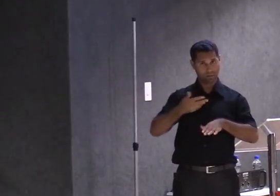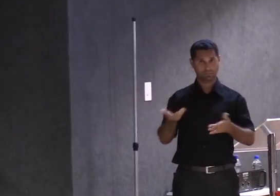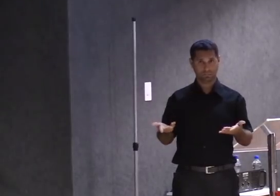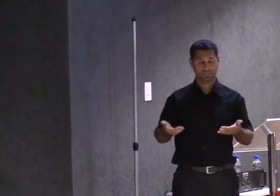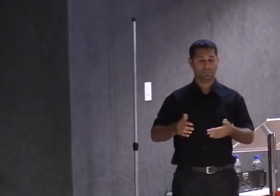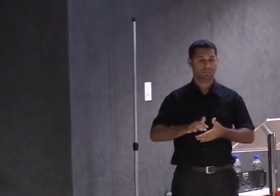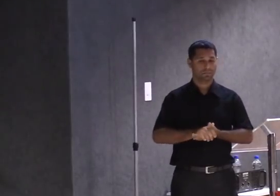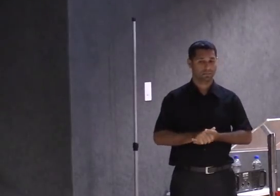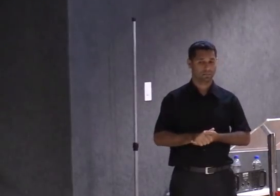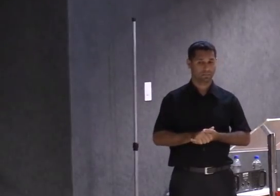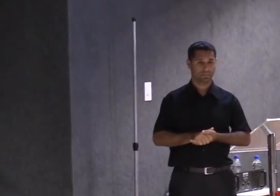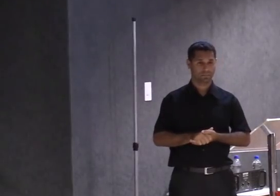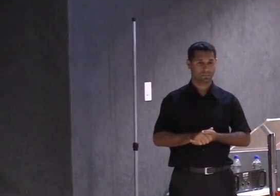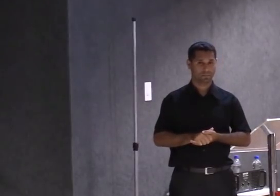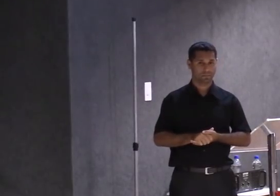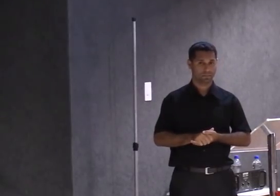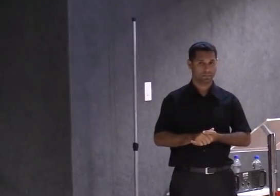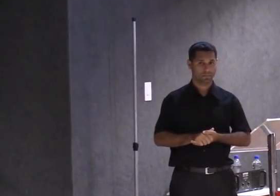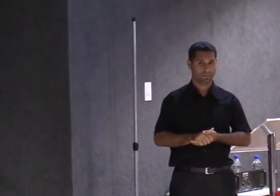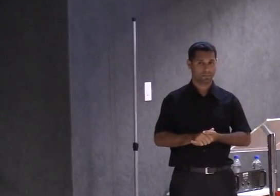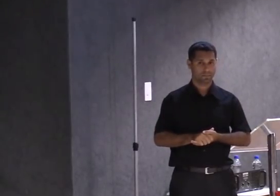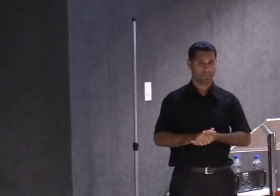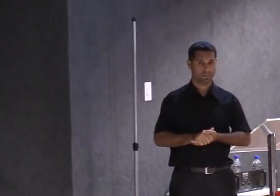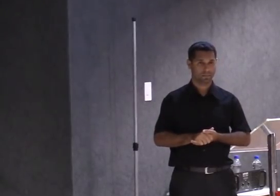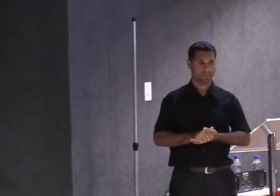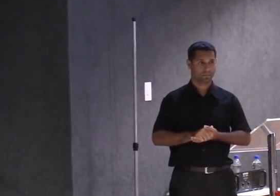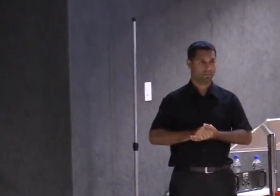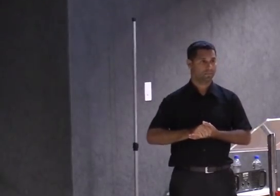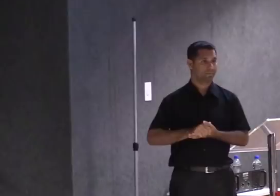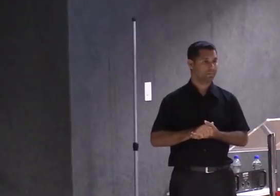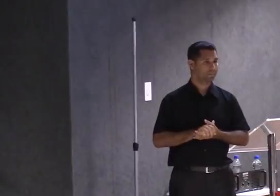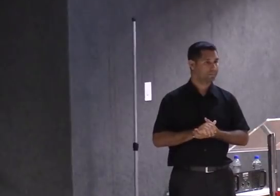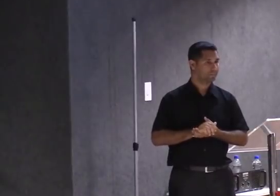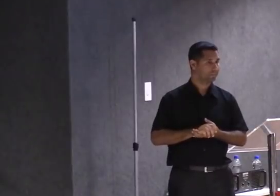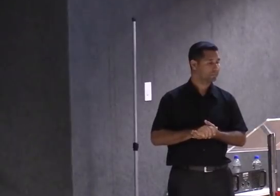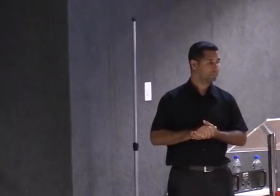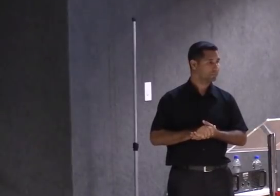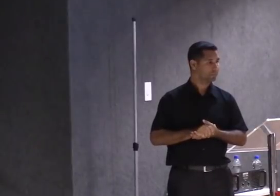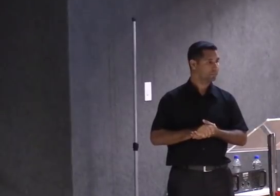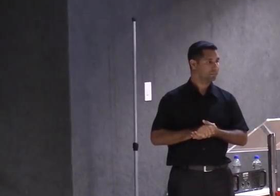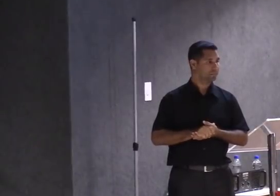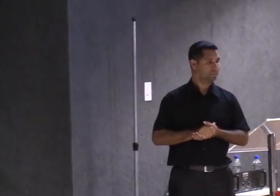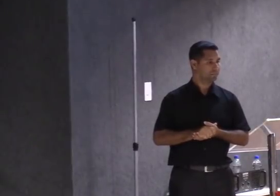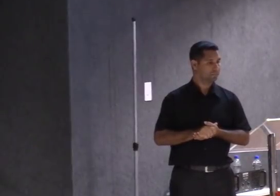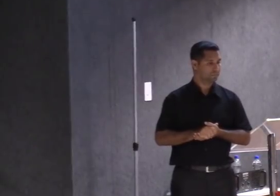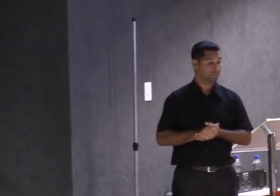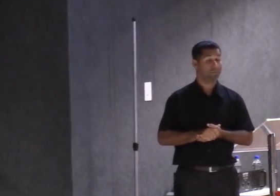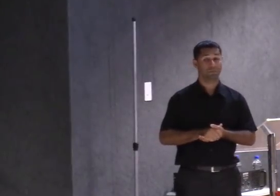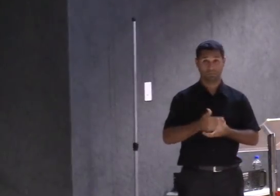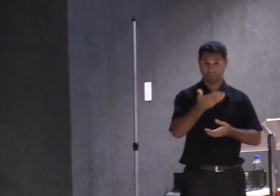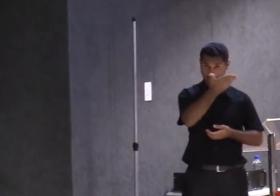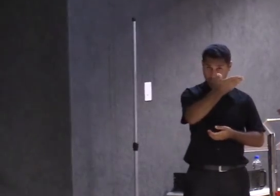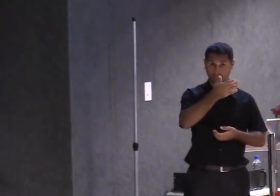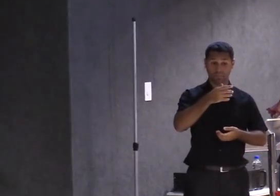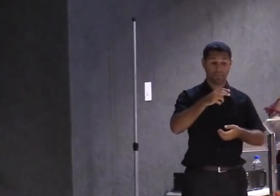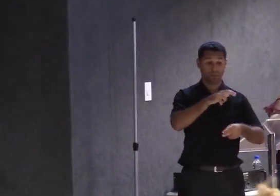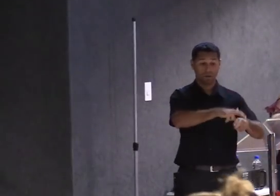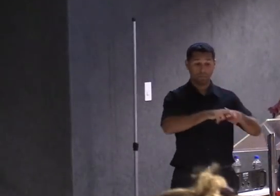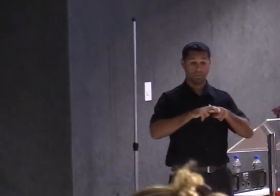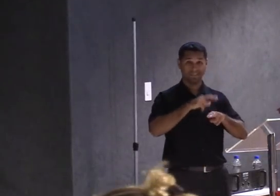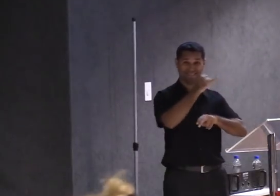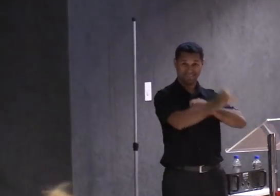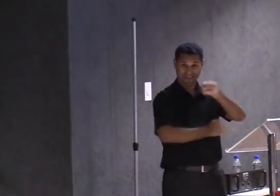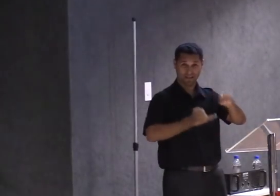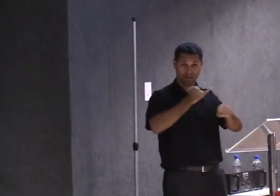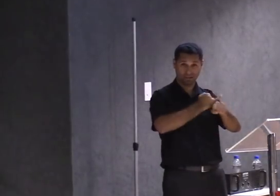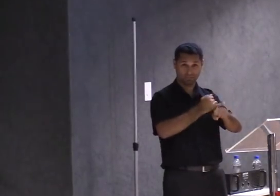Because of internet, these future learners are very international. Por causa da internet,